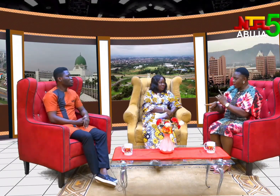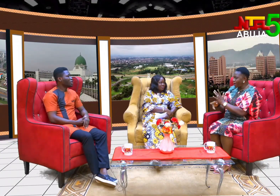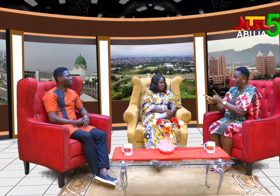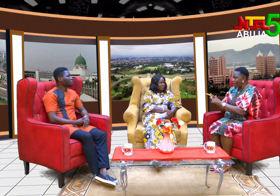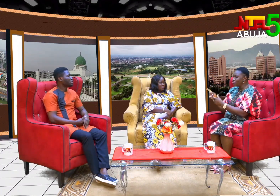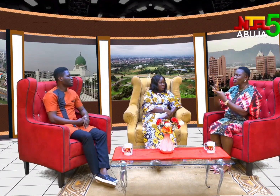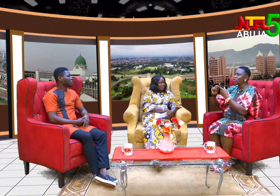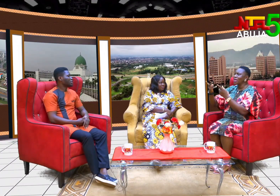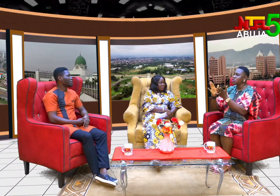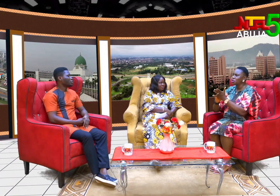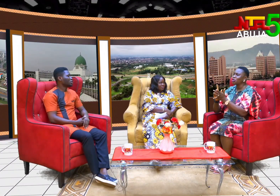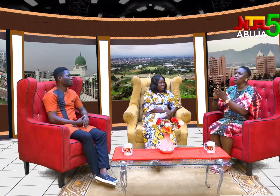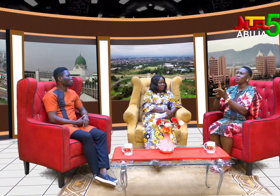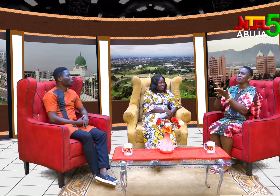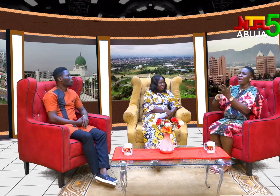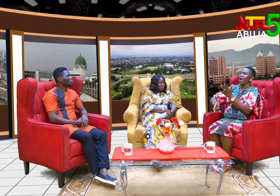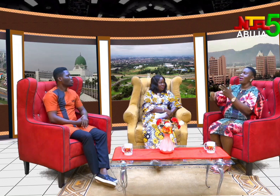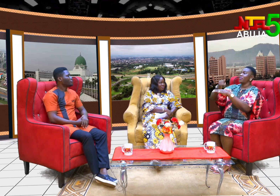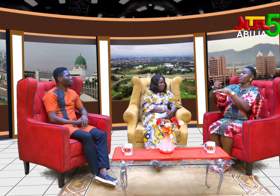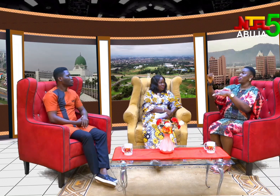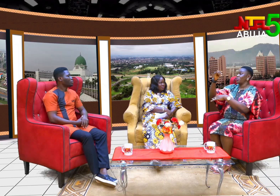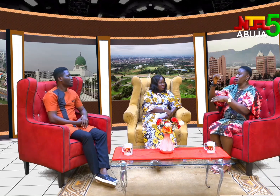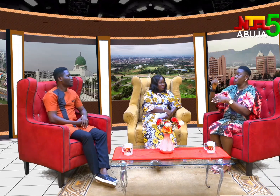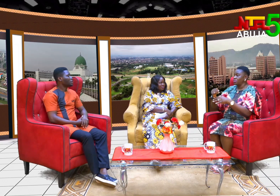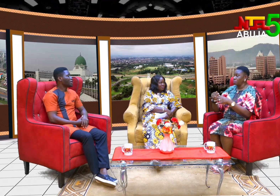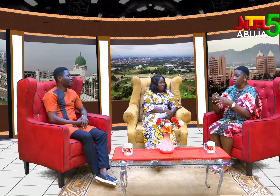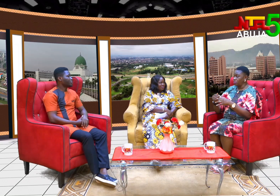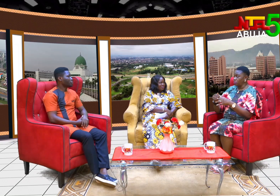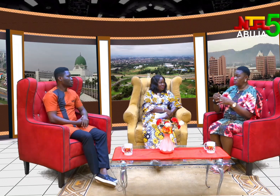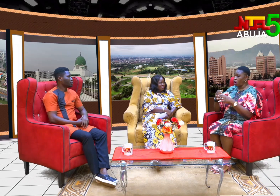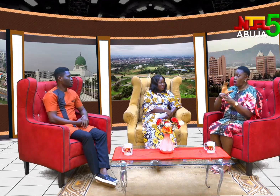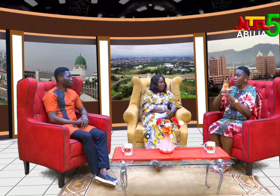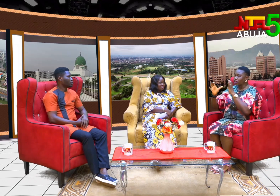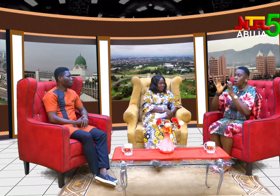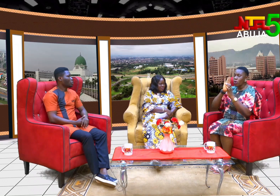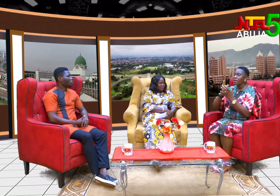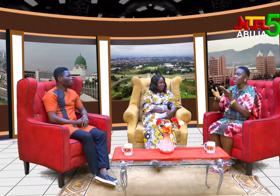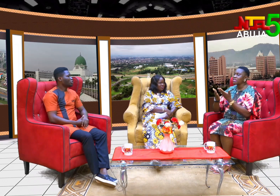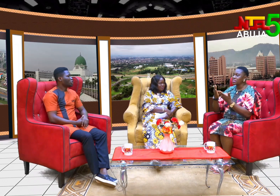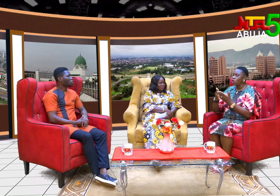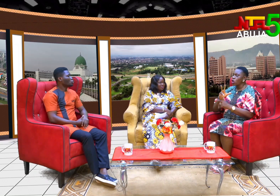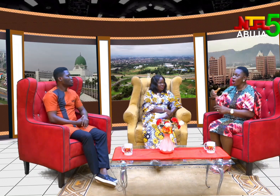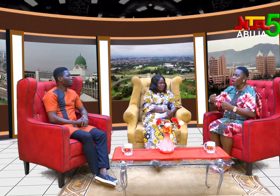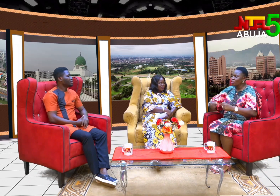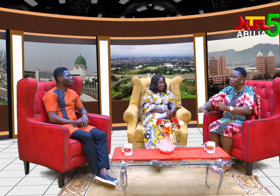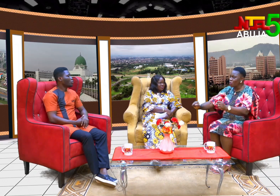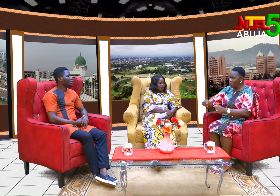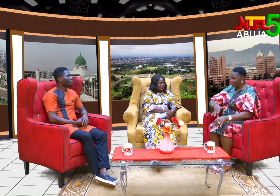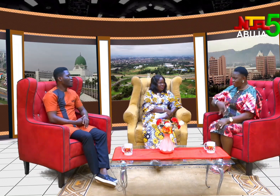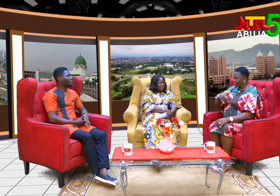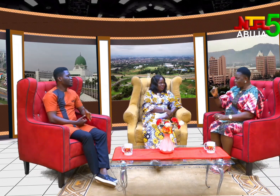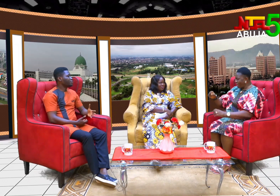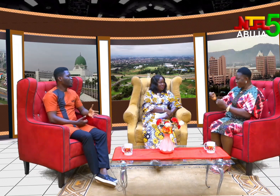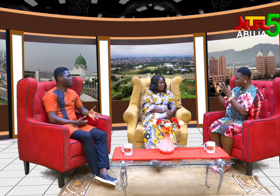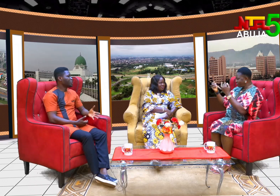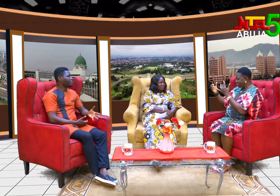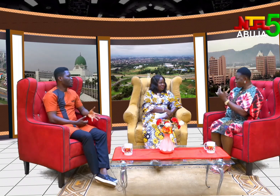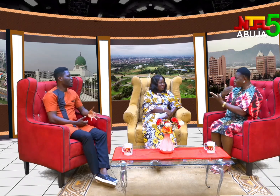learn certain languages, so we have to also make, even in higher institutions, communication will be easy when we have this background